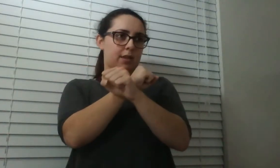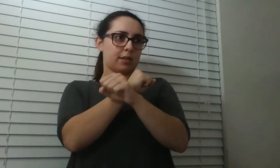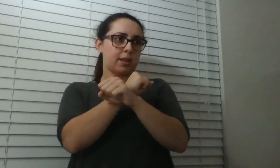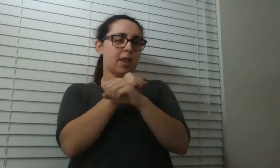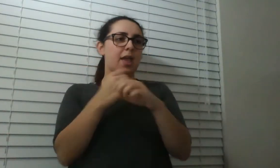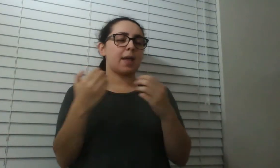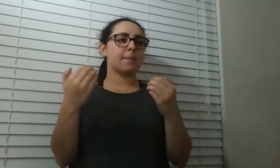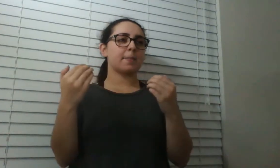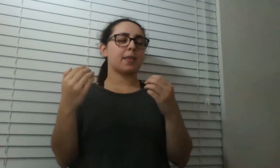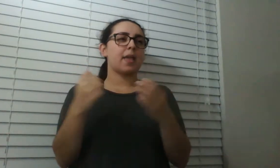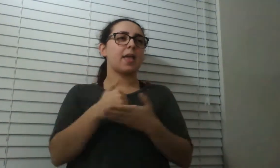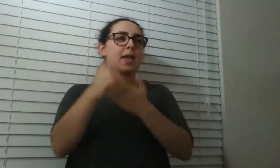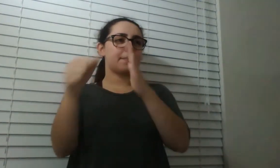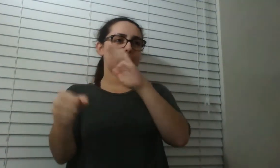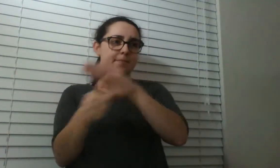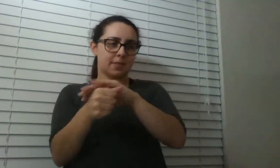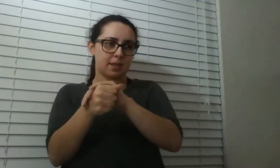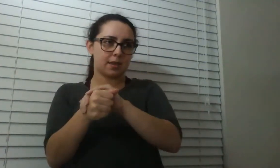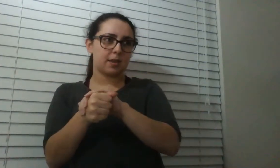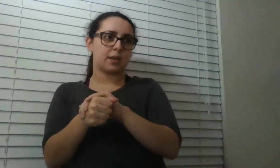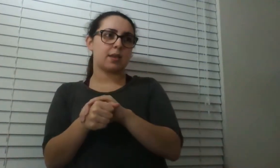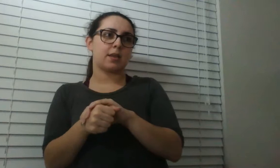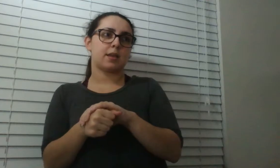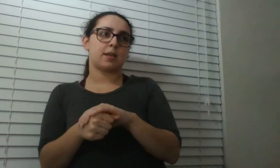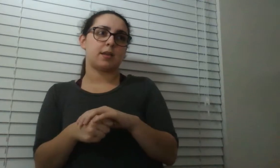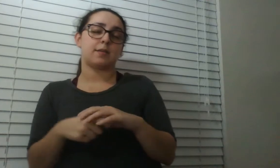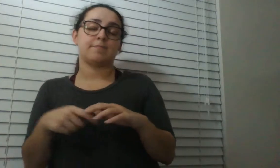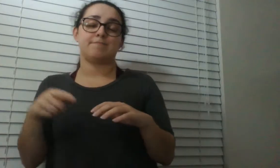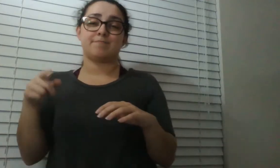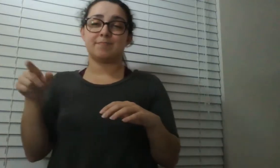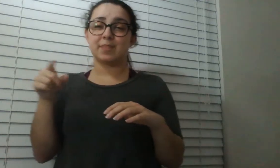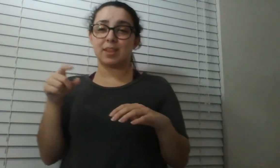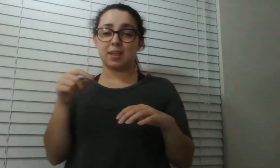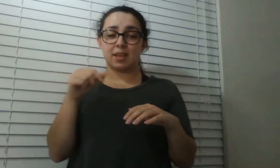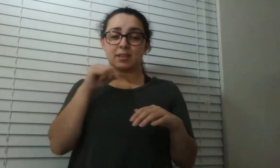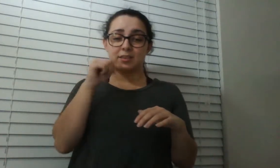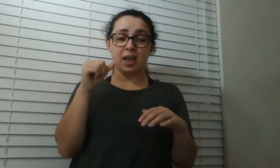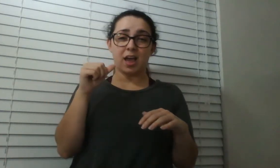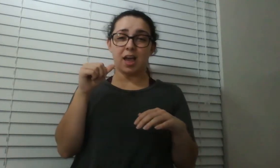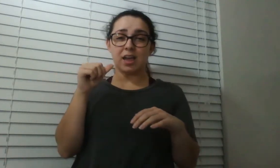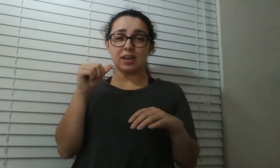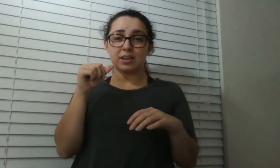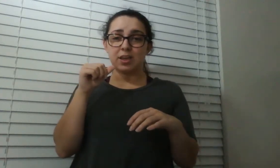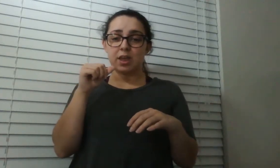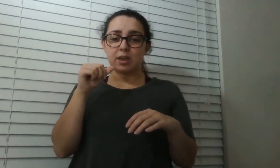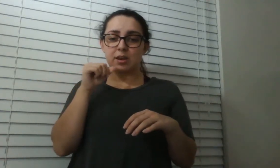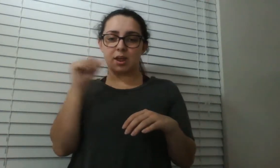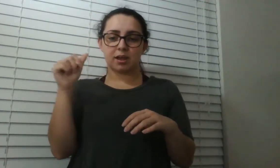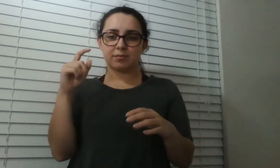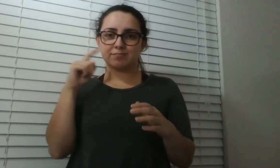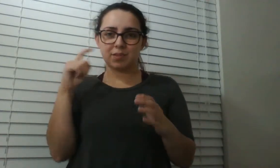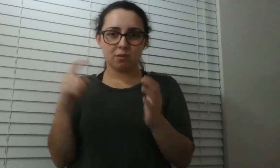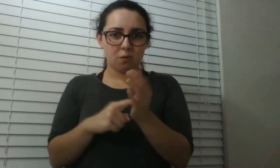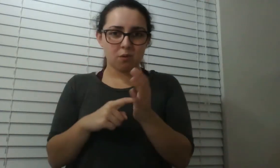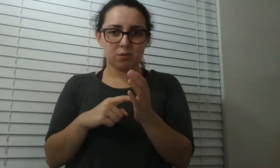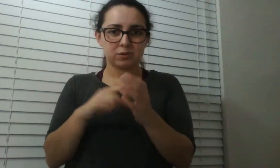what I'd be looking for. In fact, I wouldn't notice the seed jar. I'd notice the rock, and I would go, ooh, somebody's hiding